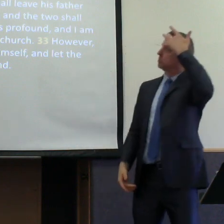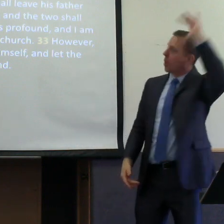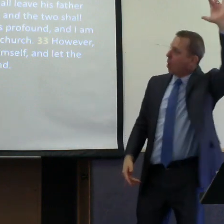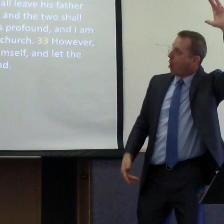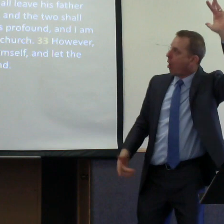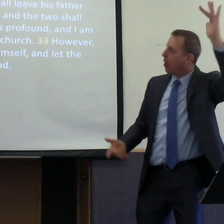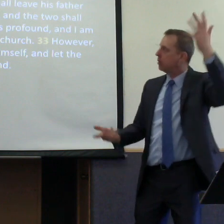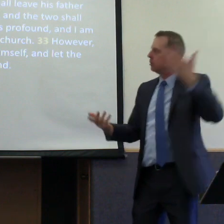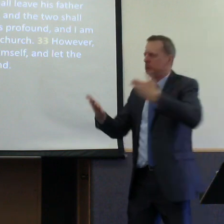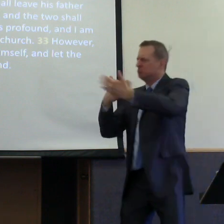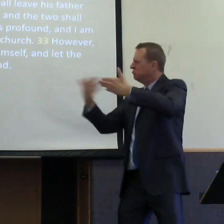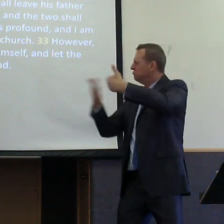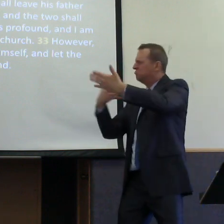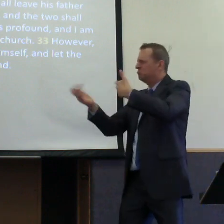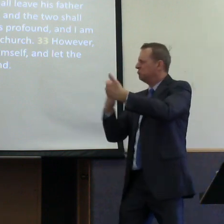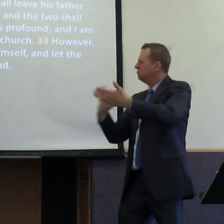But smart.